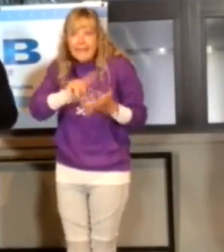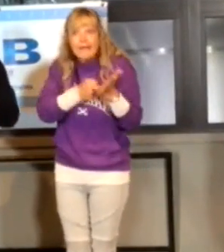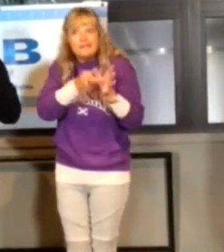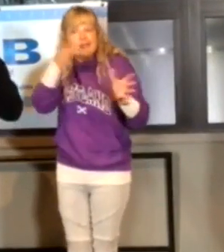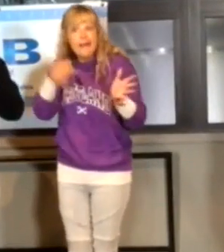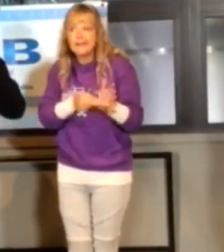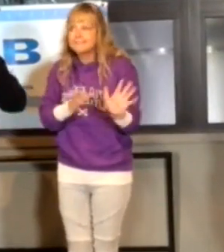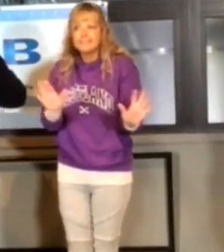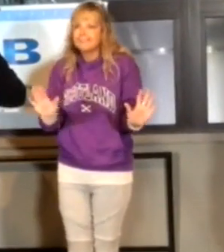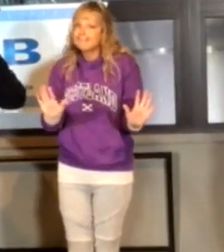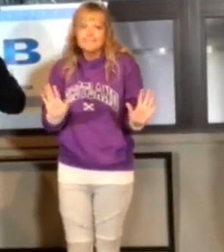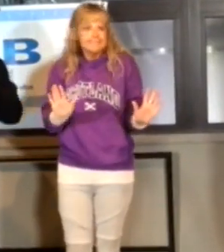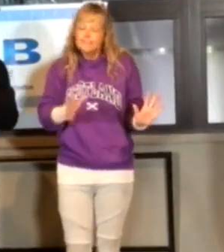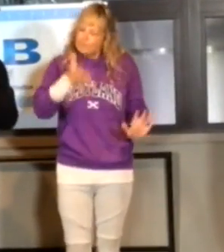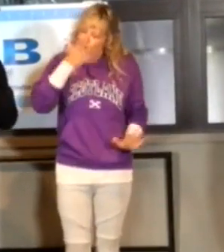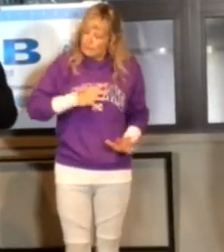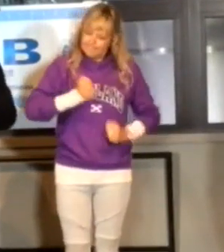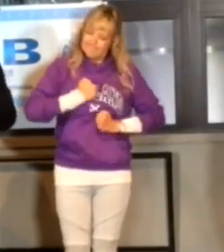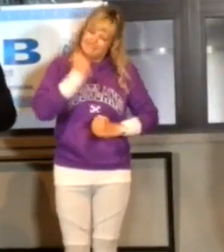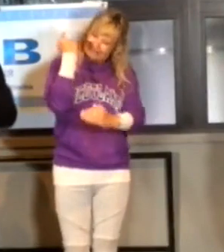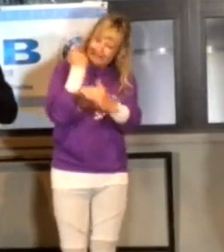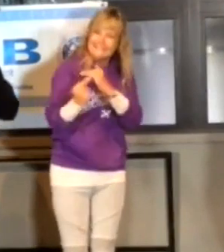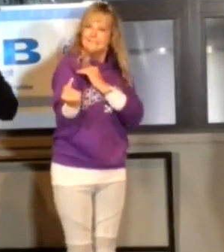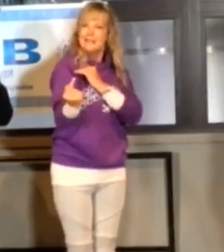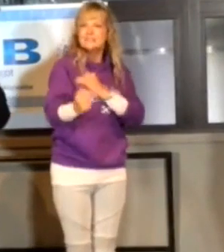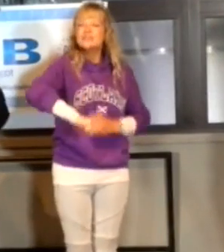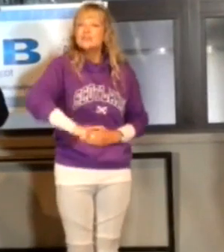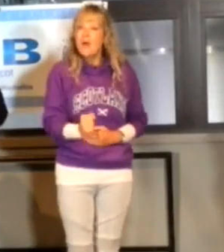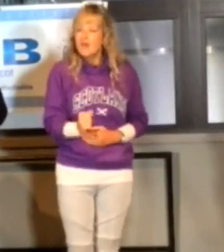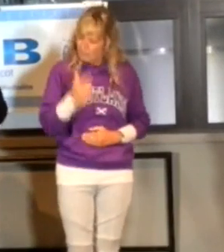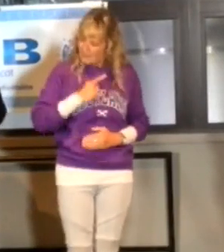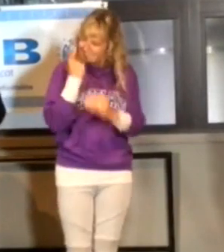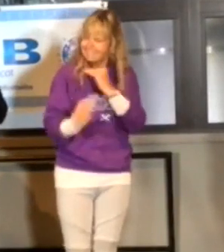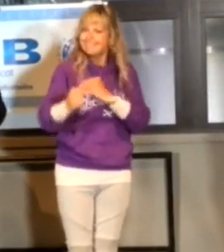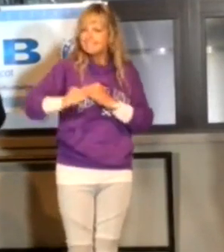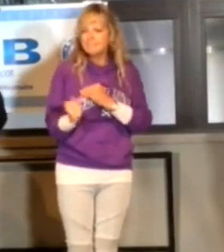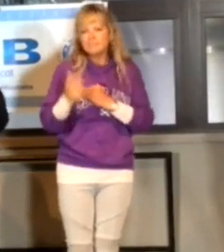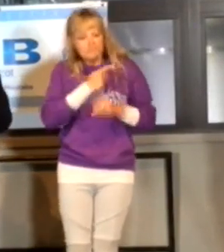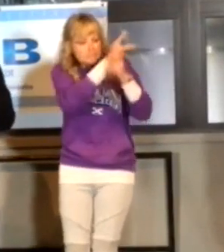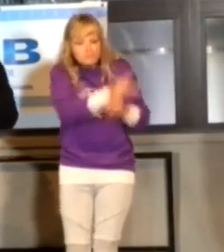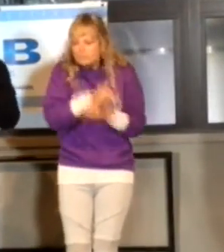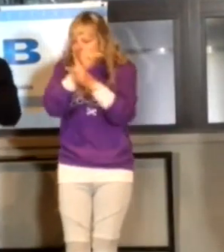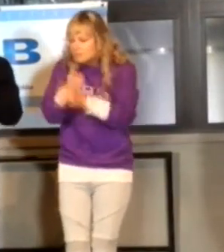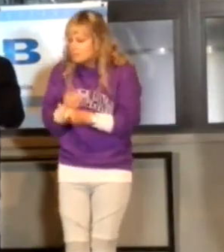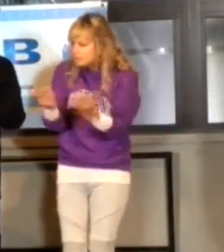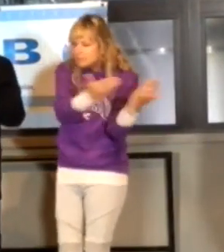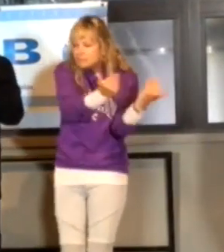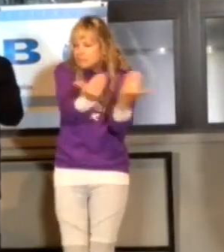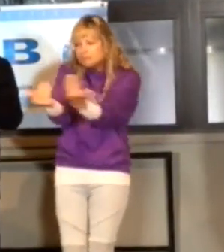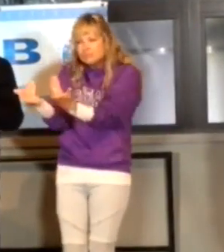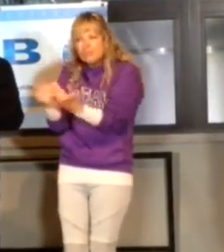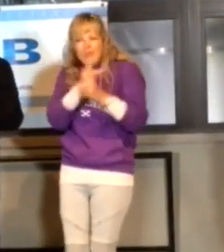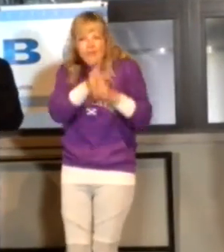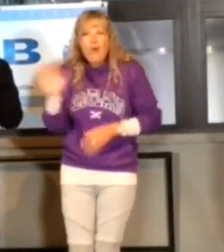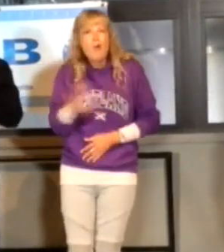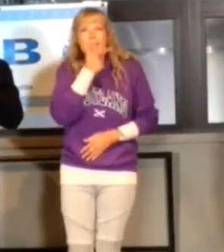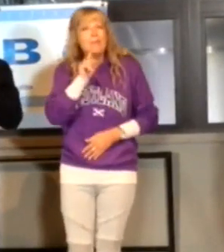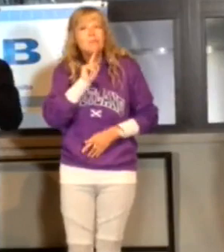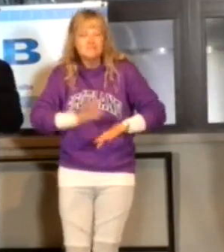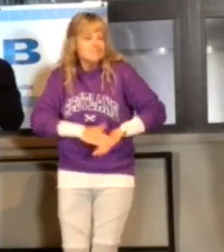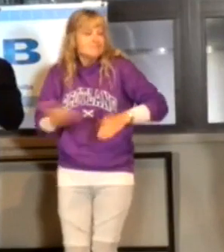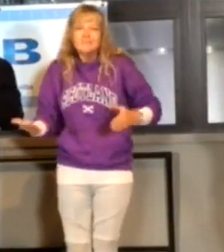So we want an independent Scotland, a Scotland which caters for everyone, a Scotland which does